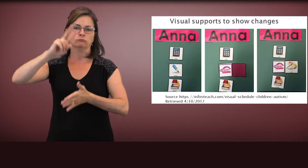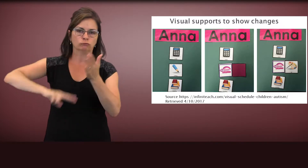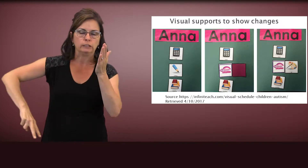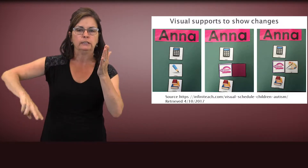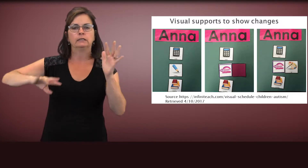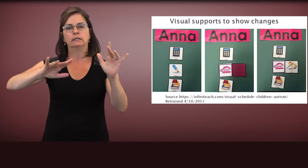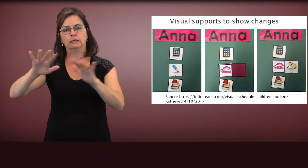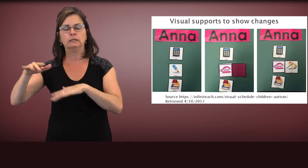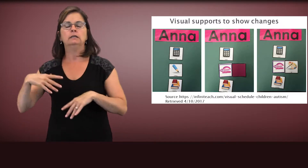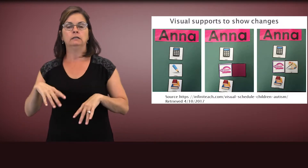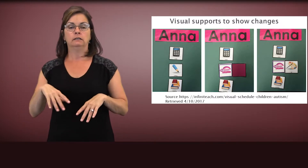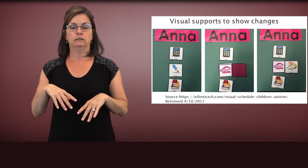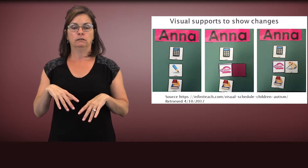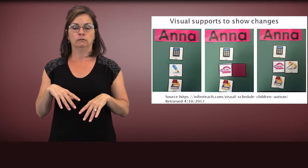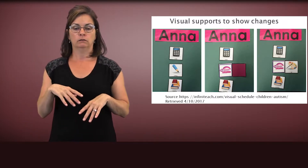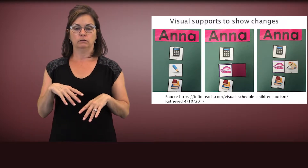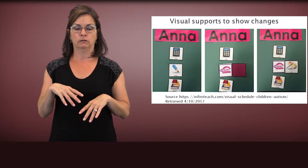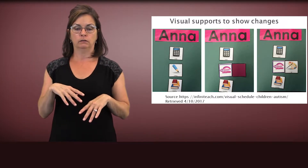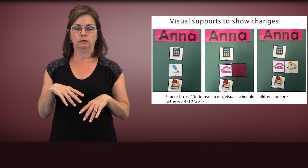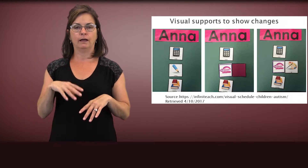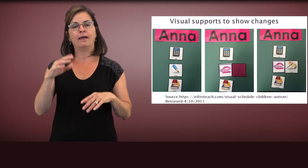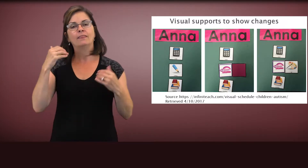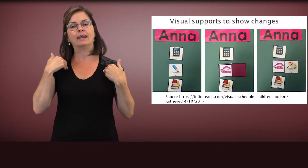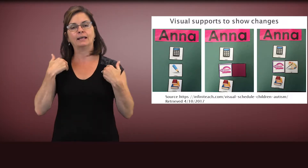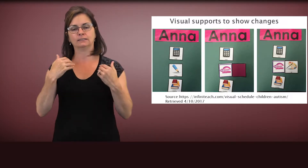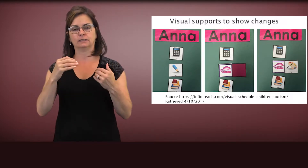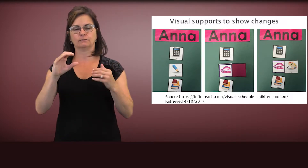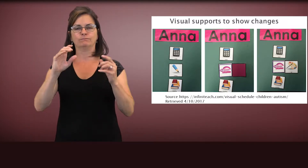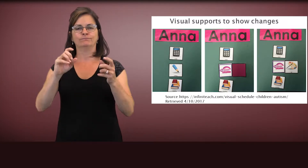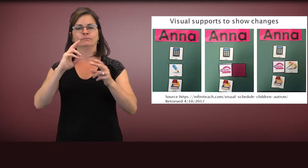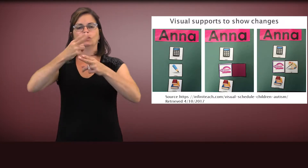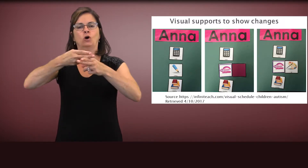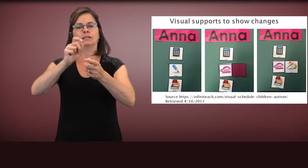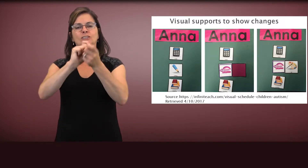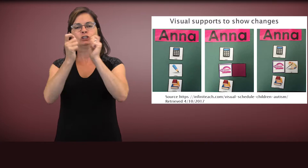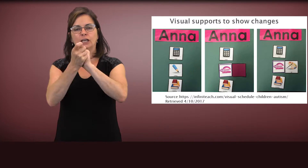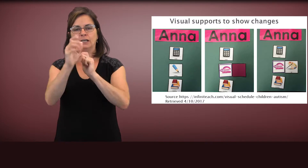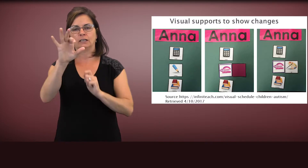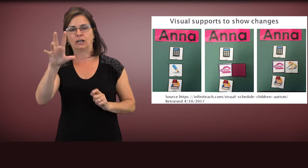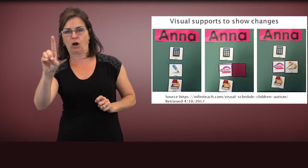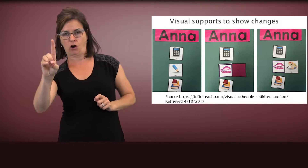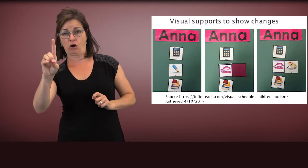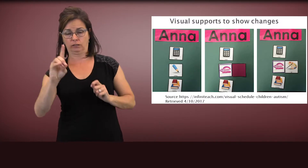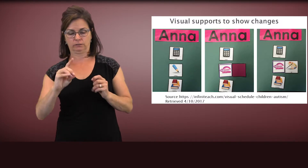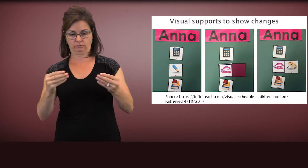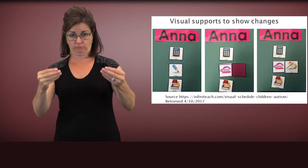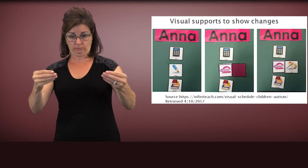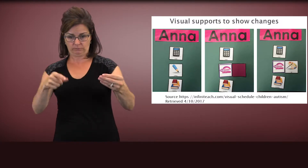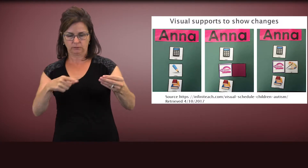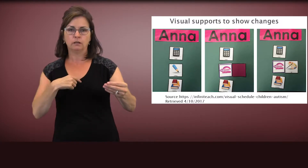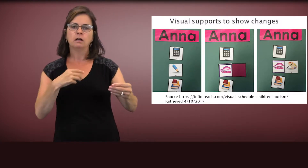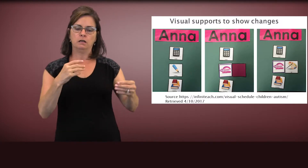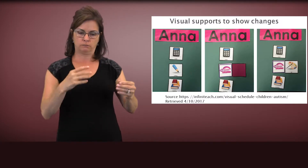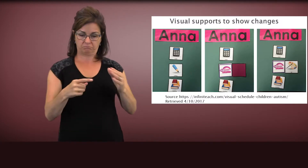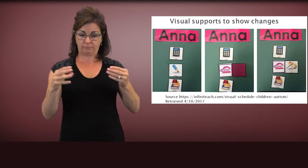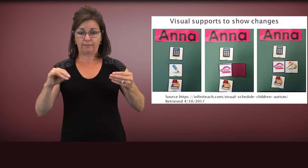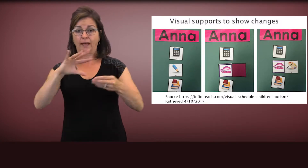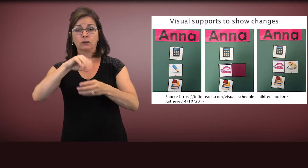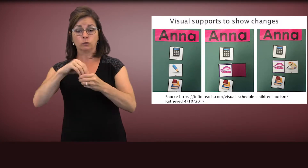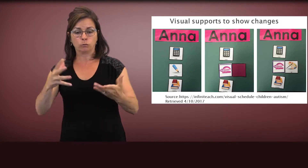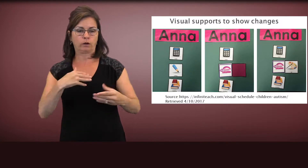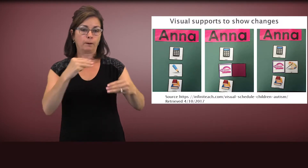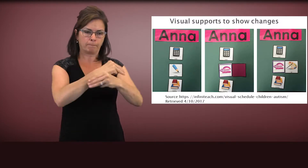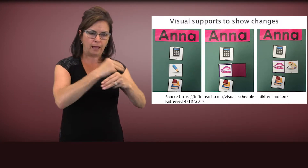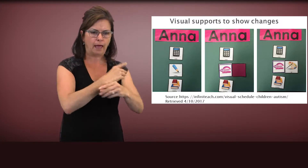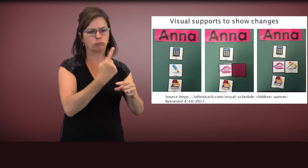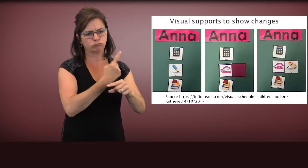reading. And then it shows a change card that shows we're going to have math at our usual